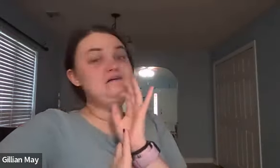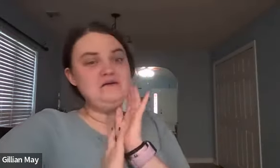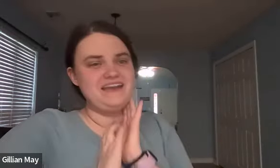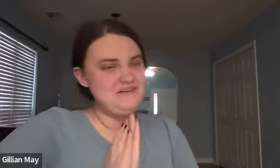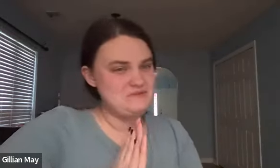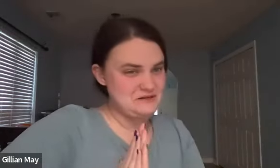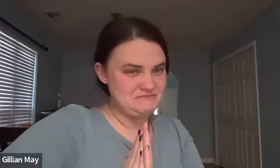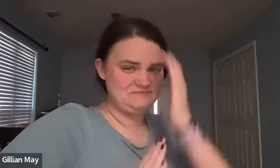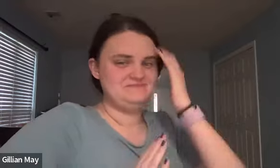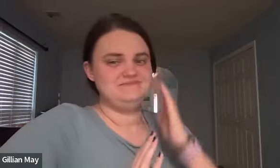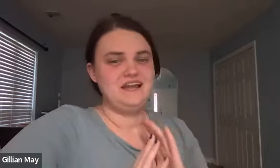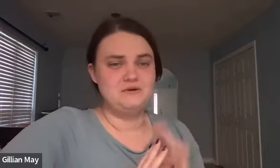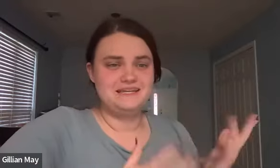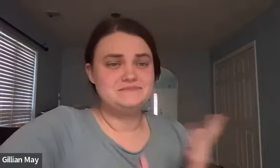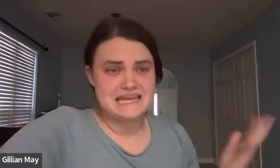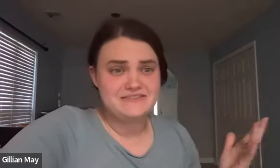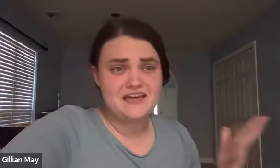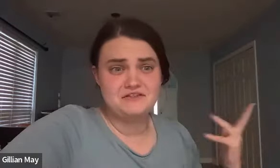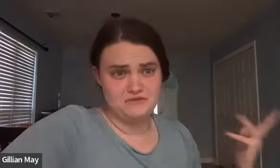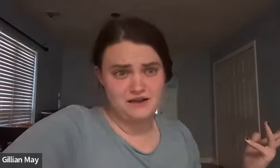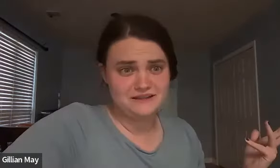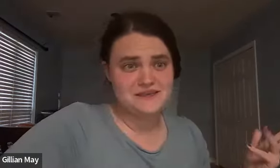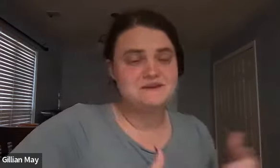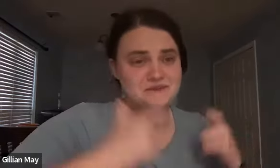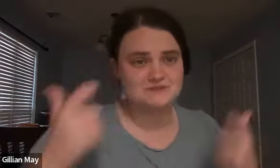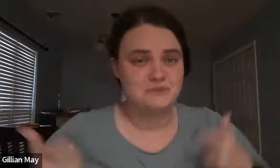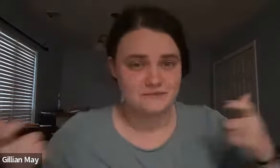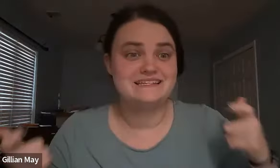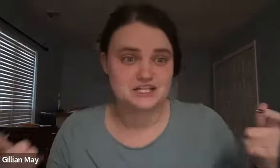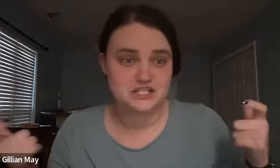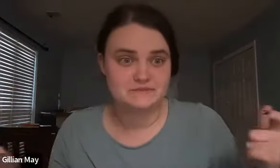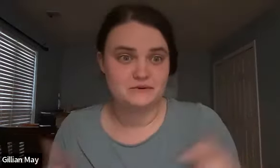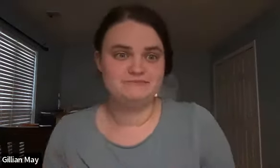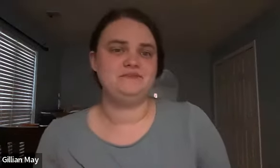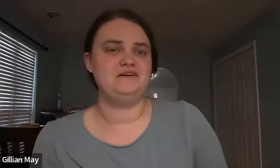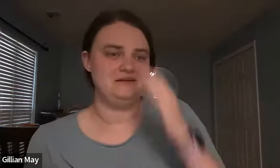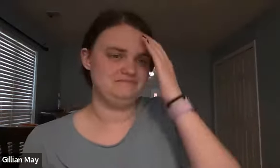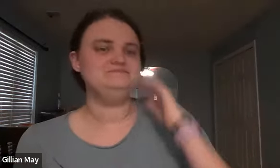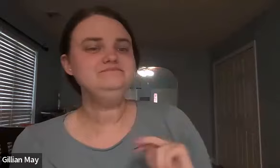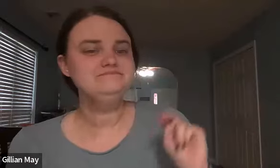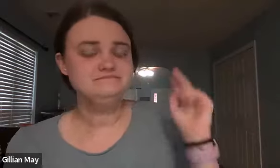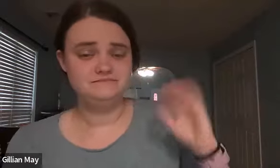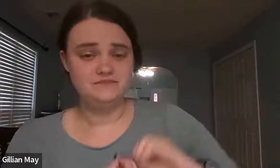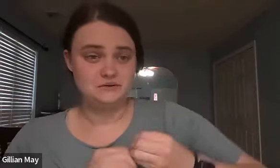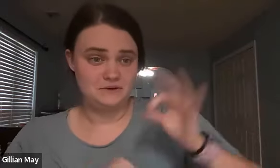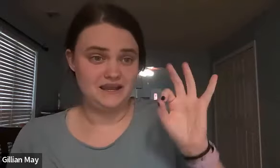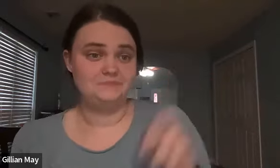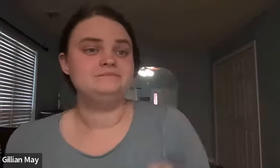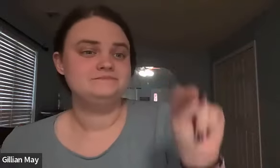Oh, okay, I have a big one. I know I keep saying that and then they're not really that big, but this one I promise is actually a big one. Okay, so number 9.